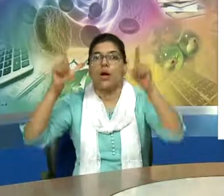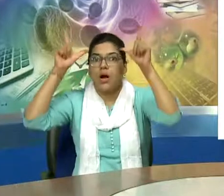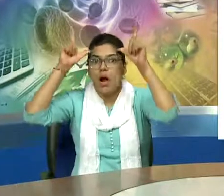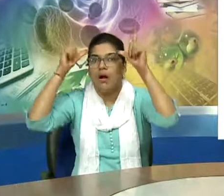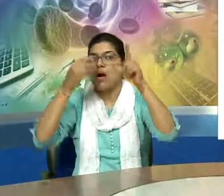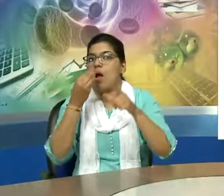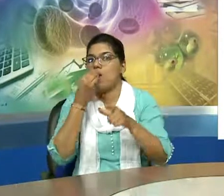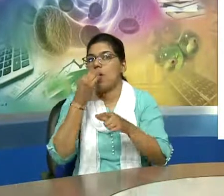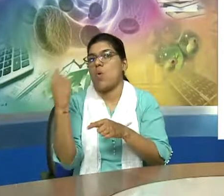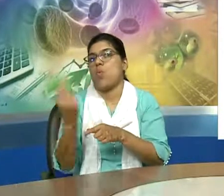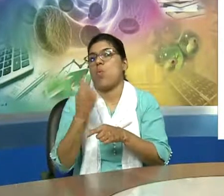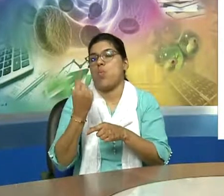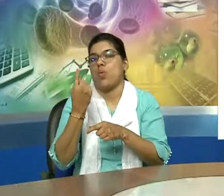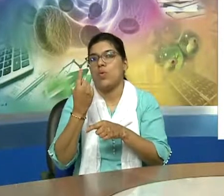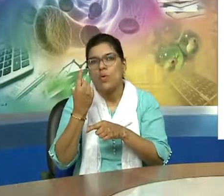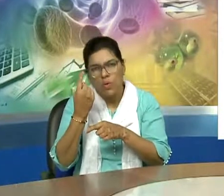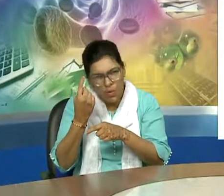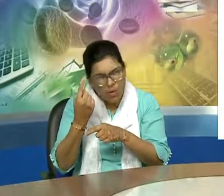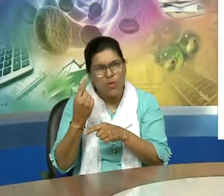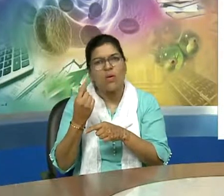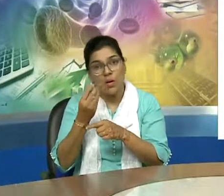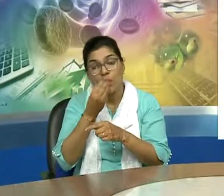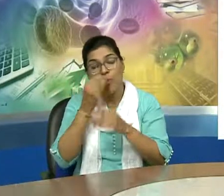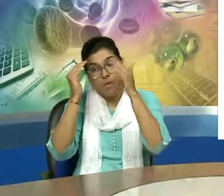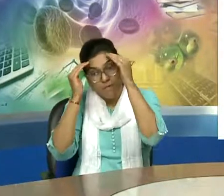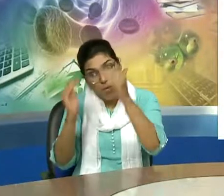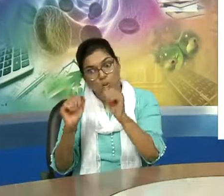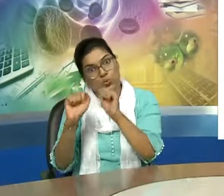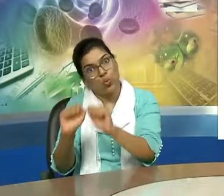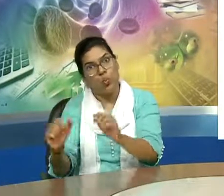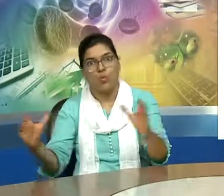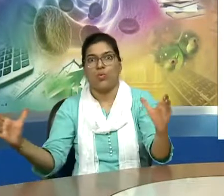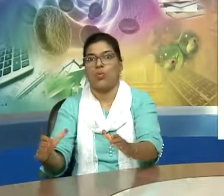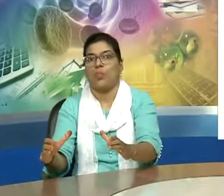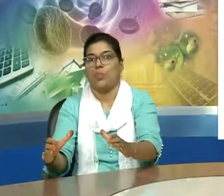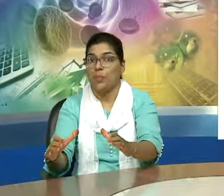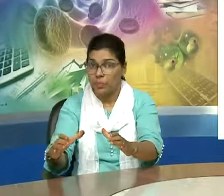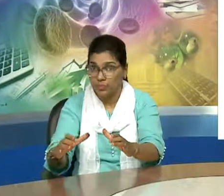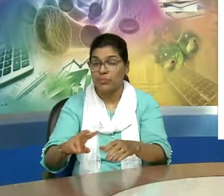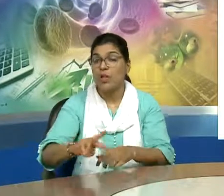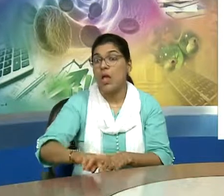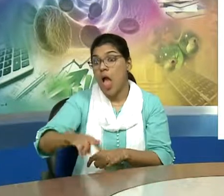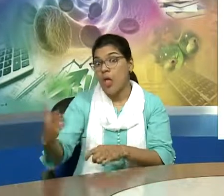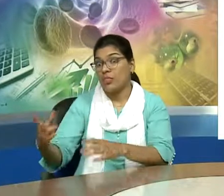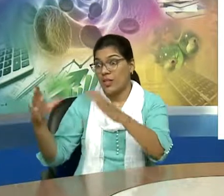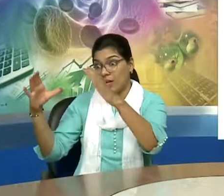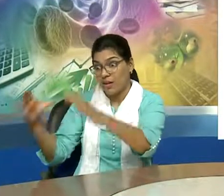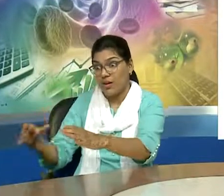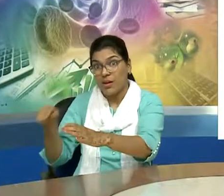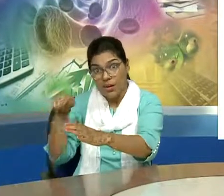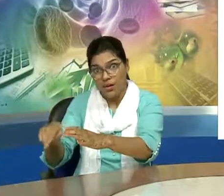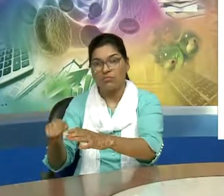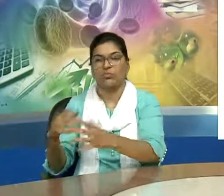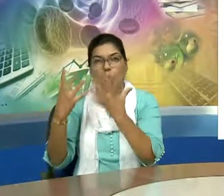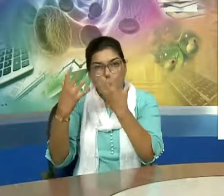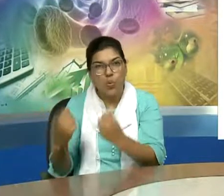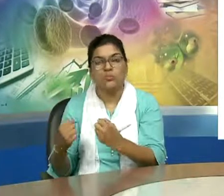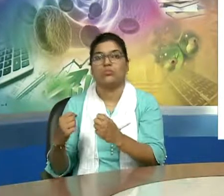that is the growing of food crops, fodder and firewood